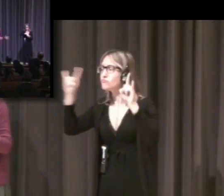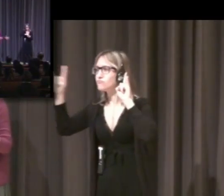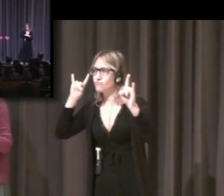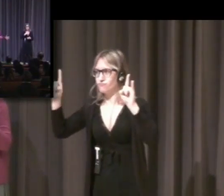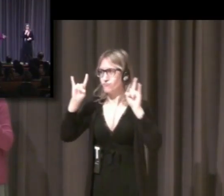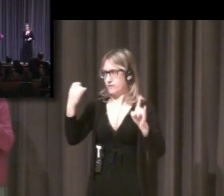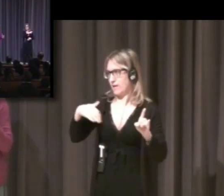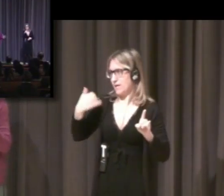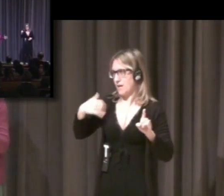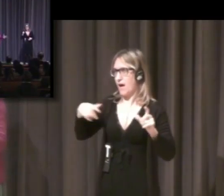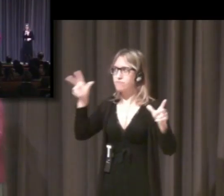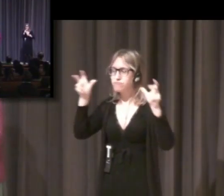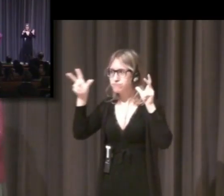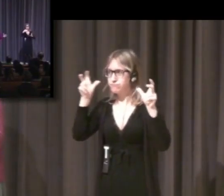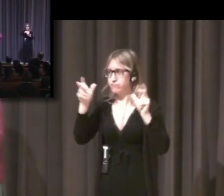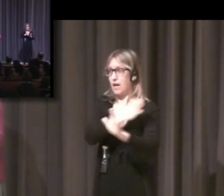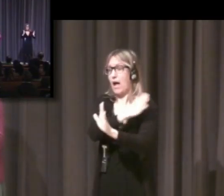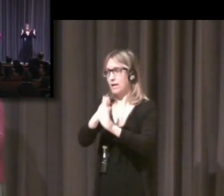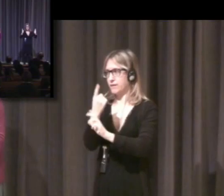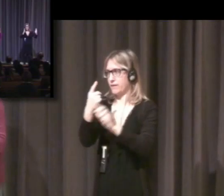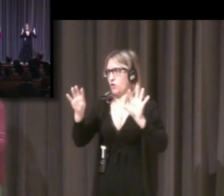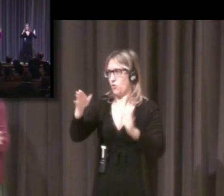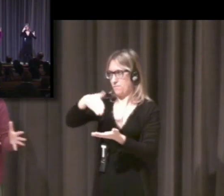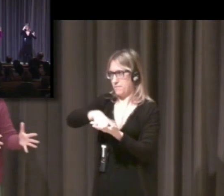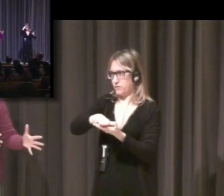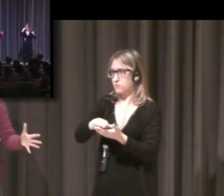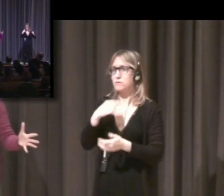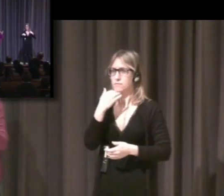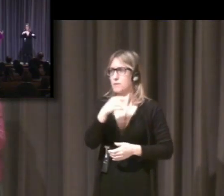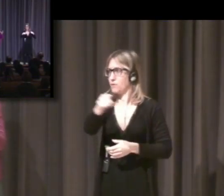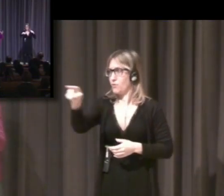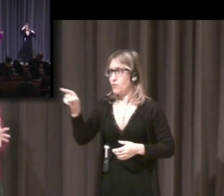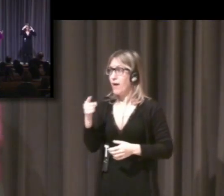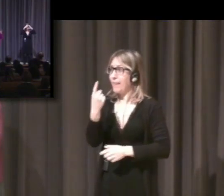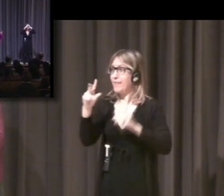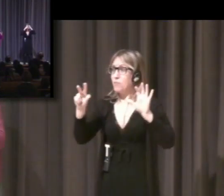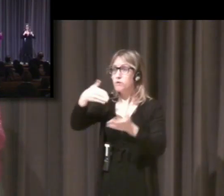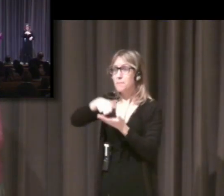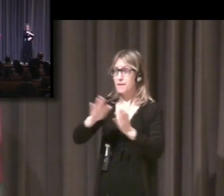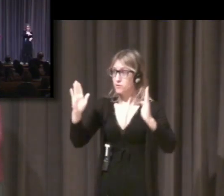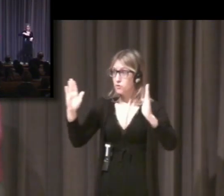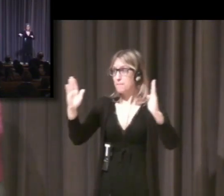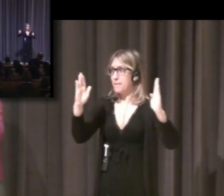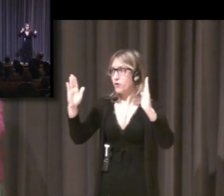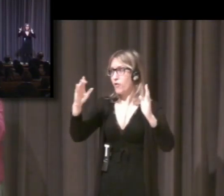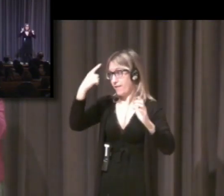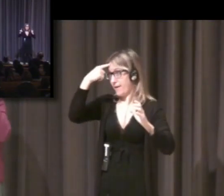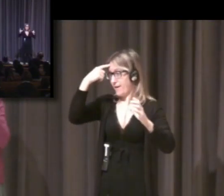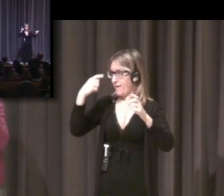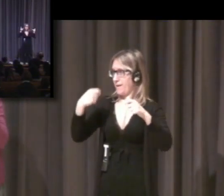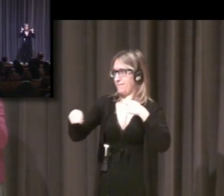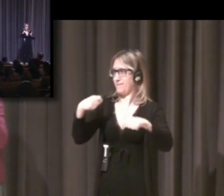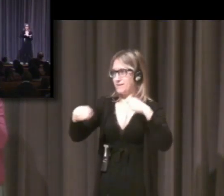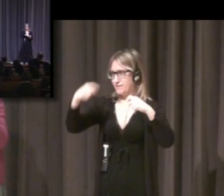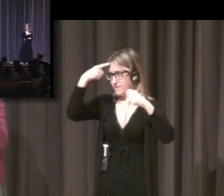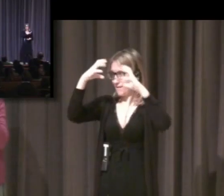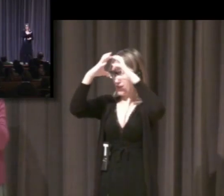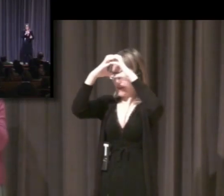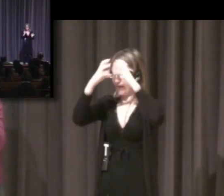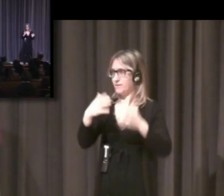period. Children are getting it all the sounds of their language by 18